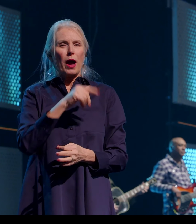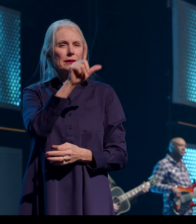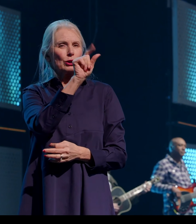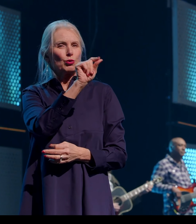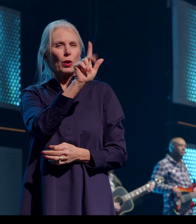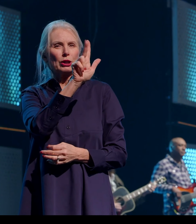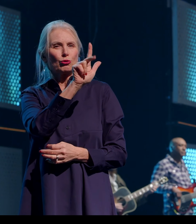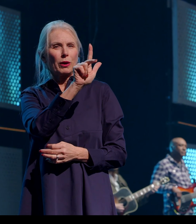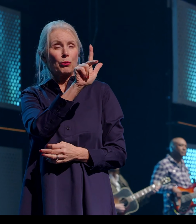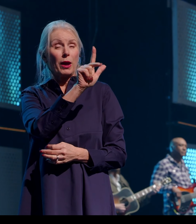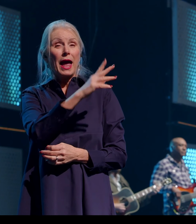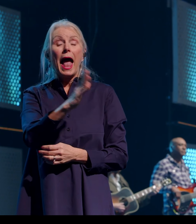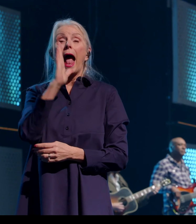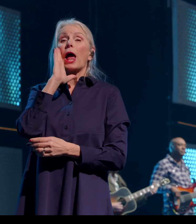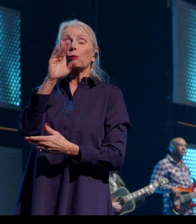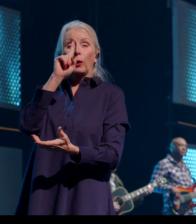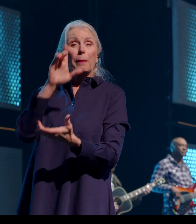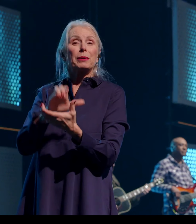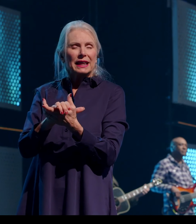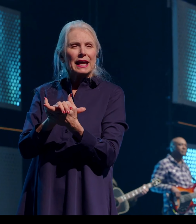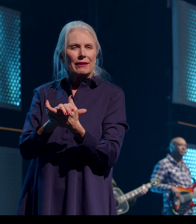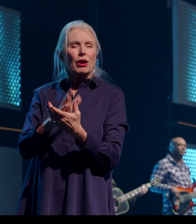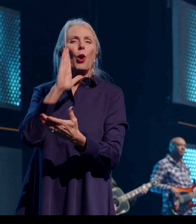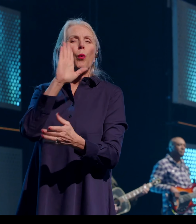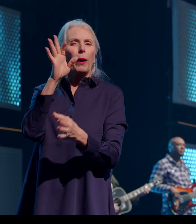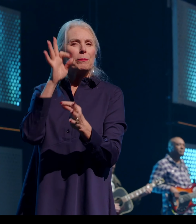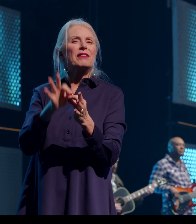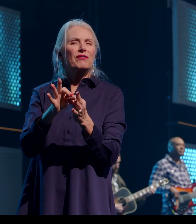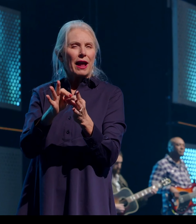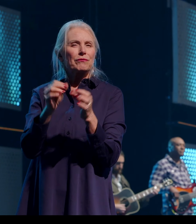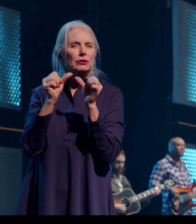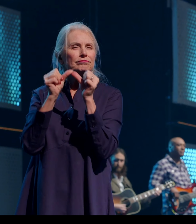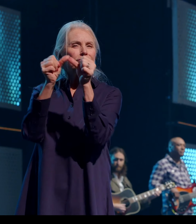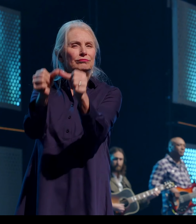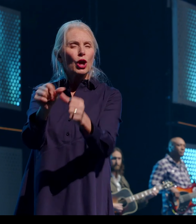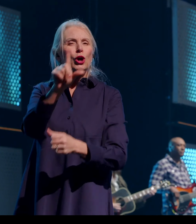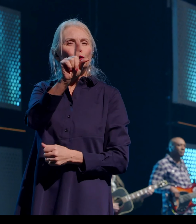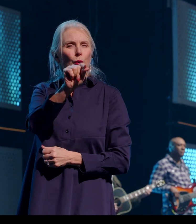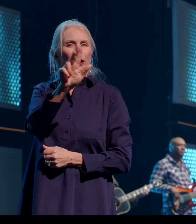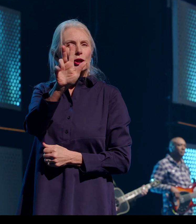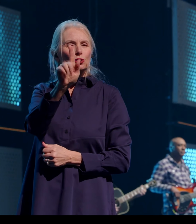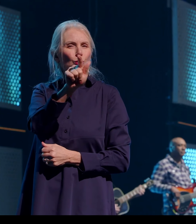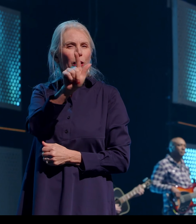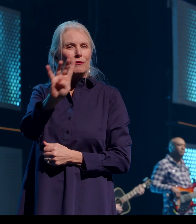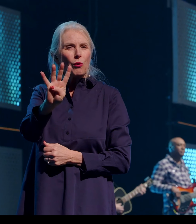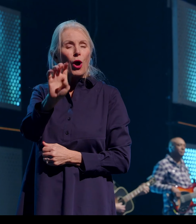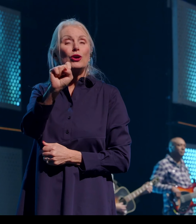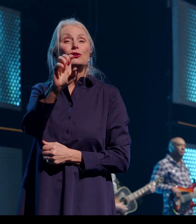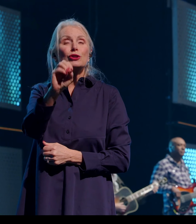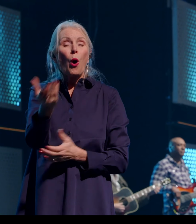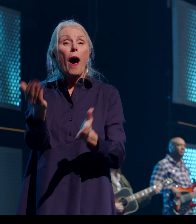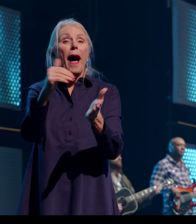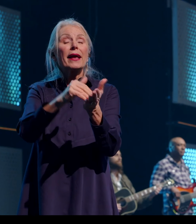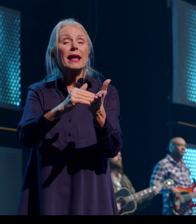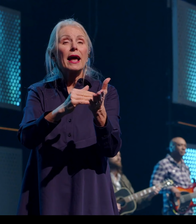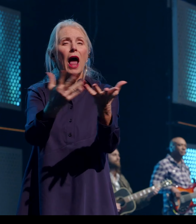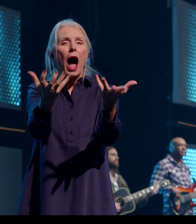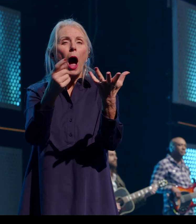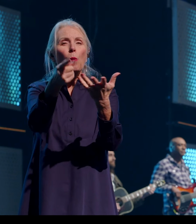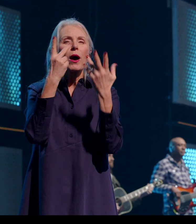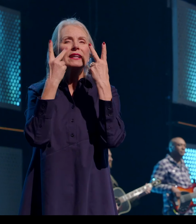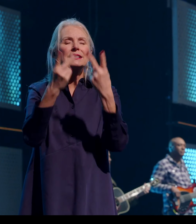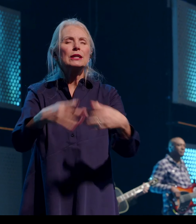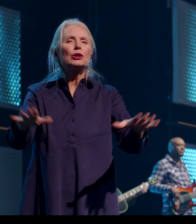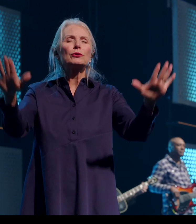how we believe that he's going to be faithful in 2024. Amen, church? So for a moment, I'm just going to ask you, why don't you lift your hands all over the room as a sign of surrender unto our